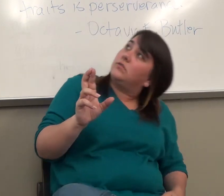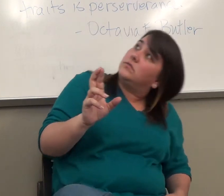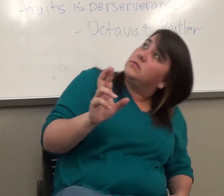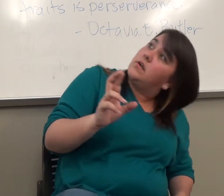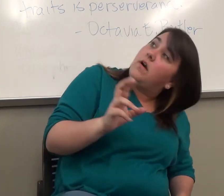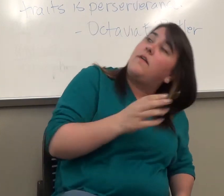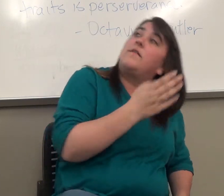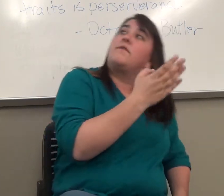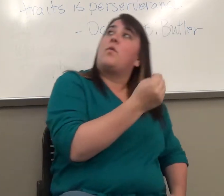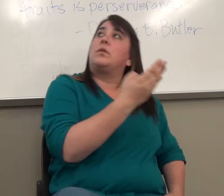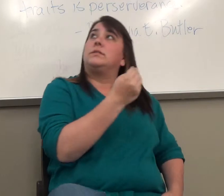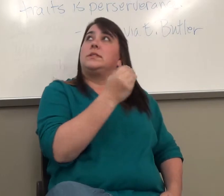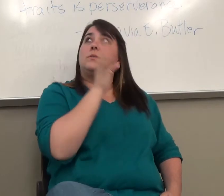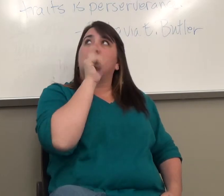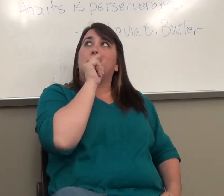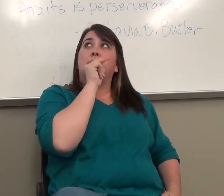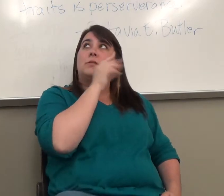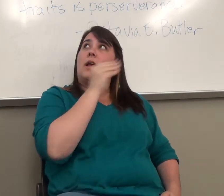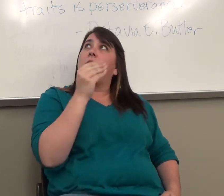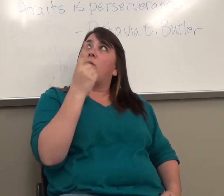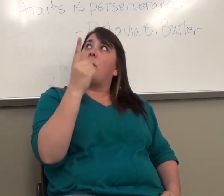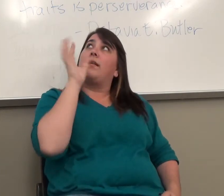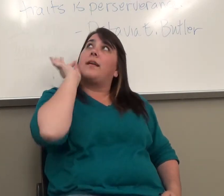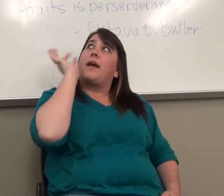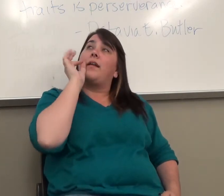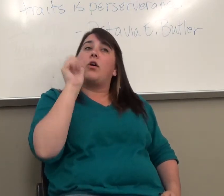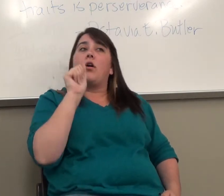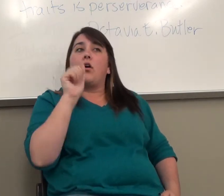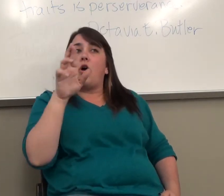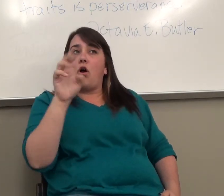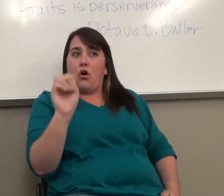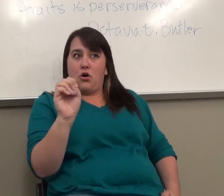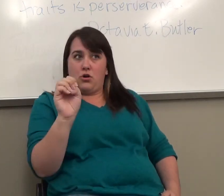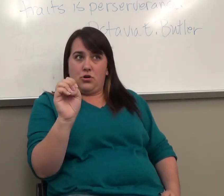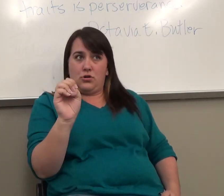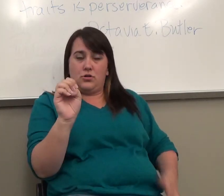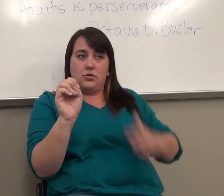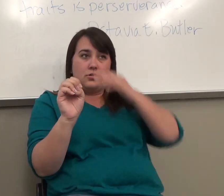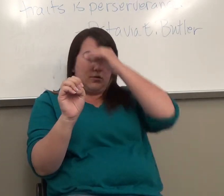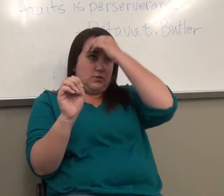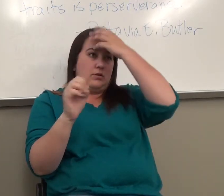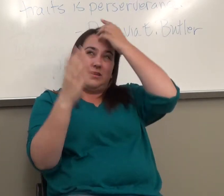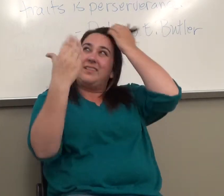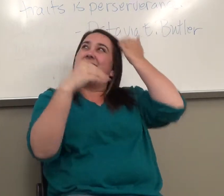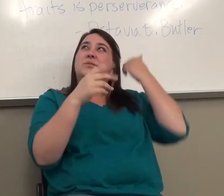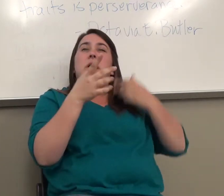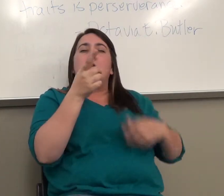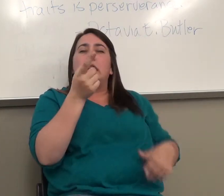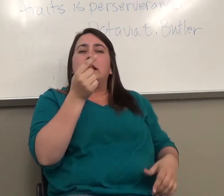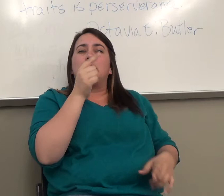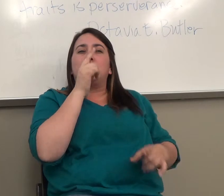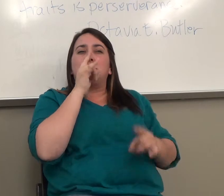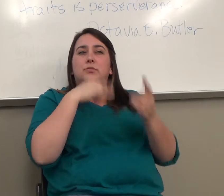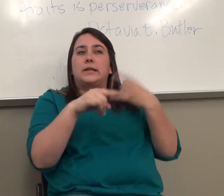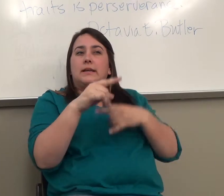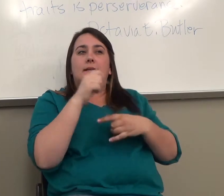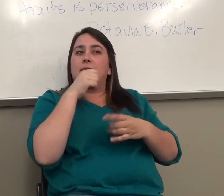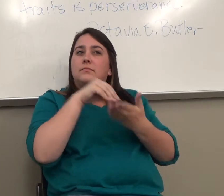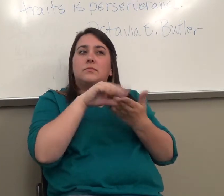okay on these. Now, this is a tricky one, and this is one that I didn't add on the little list I put up here,